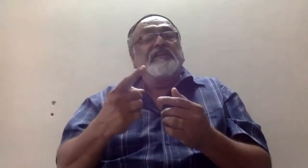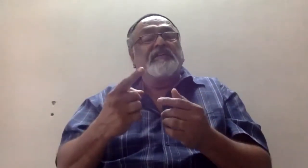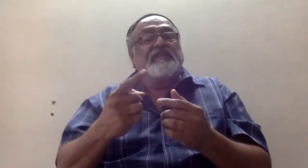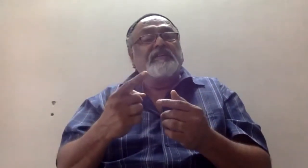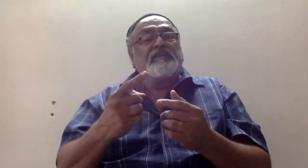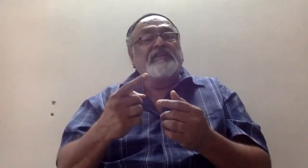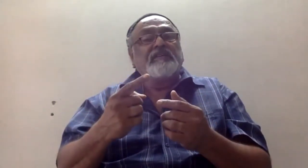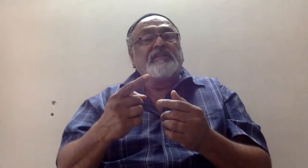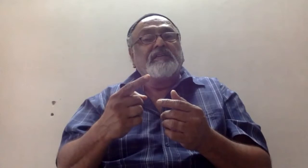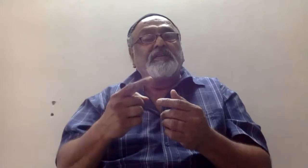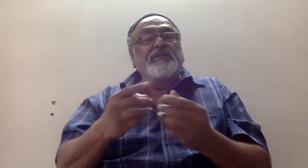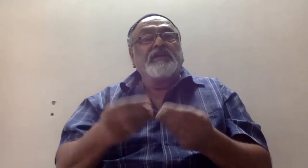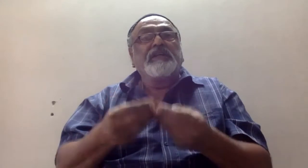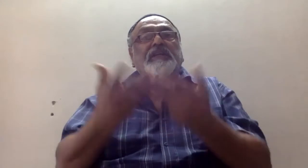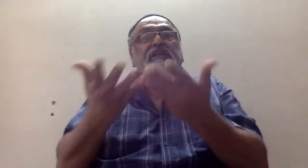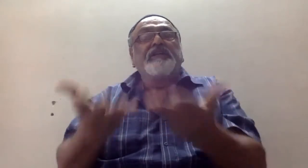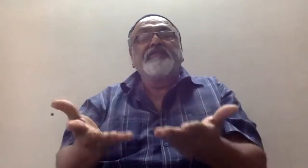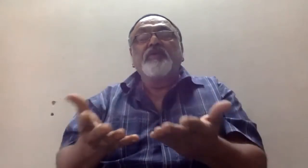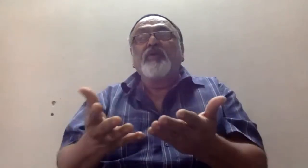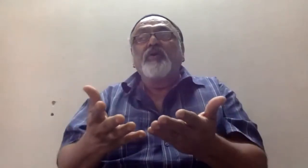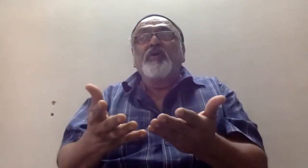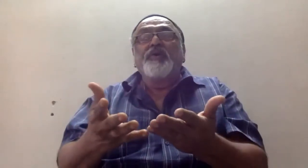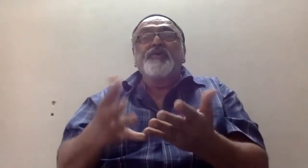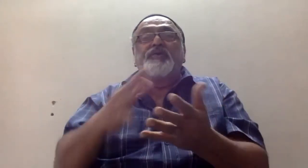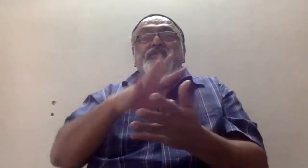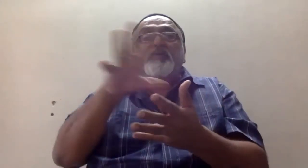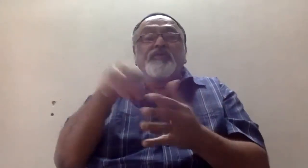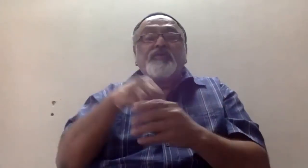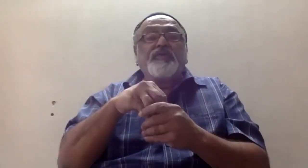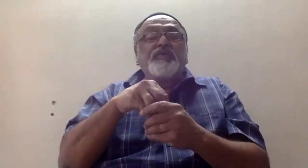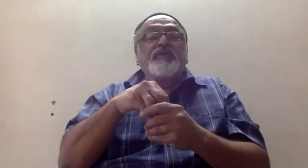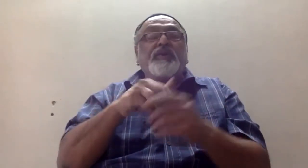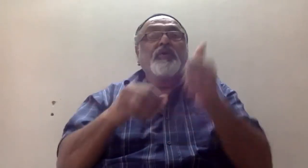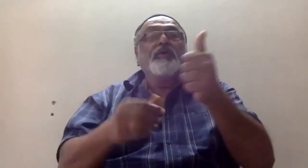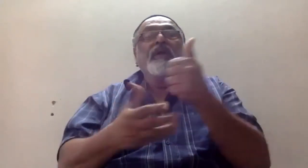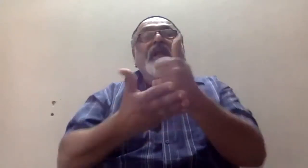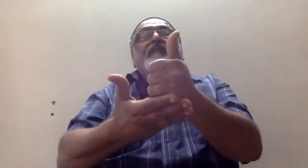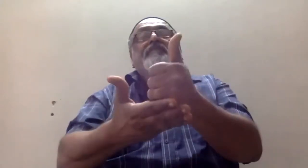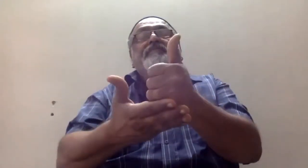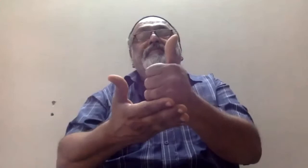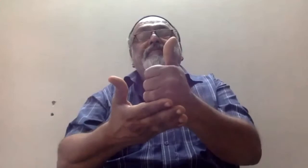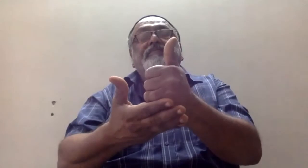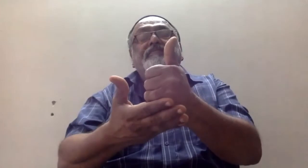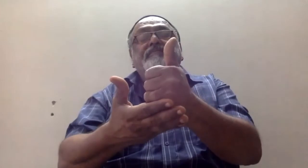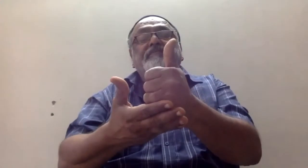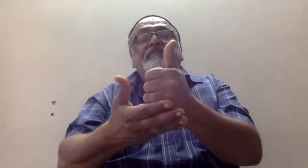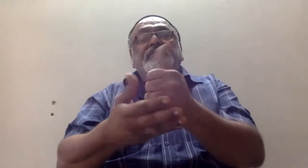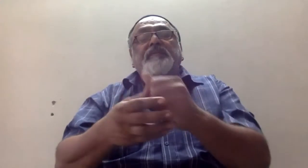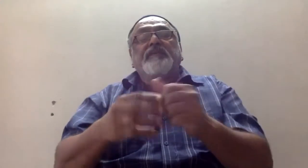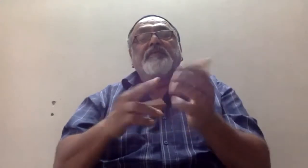the provisions would also include reasonable accommodation of this